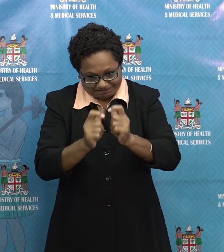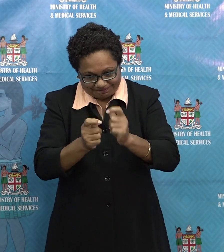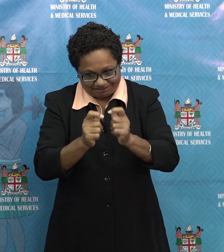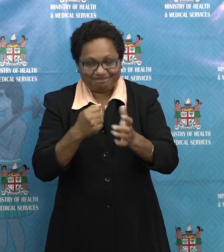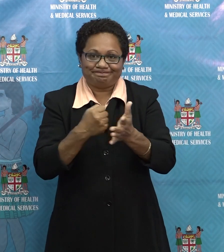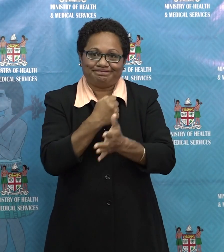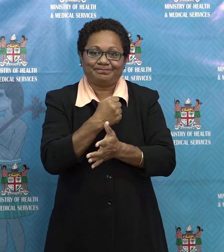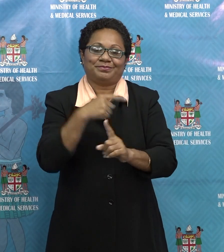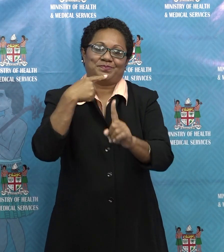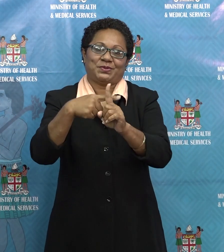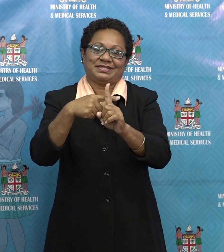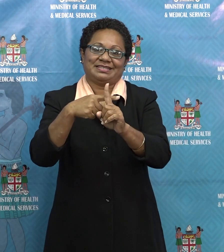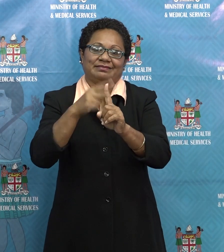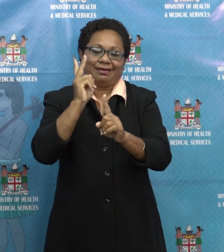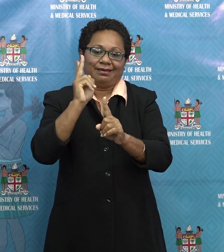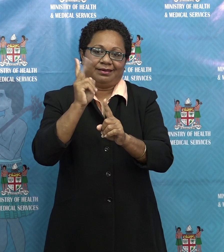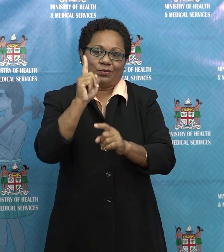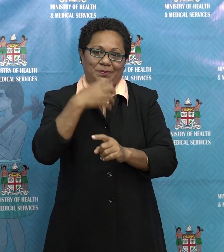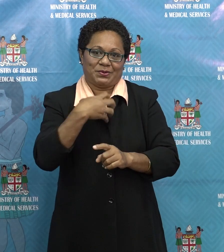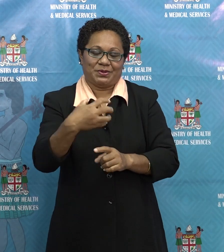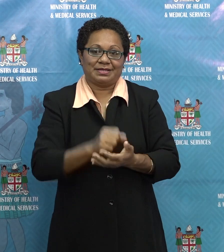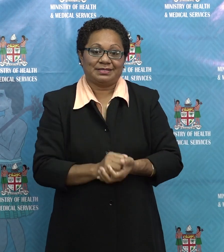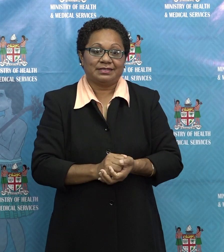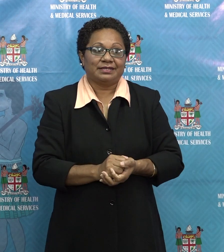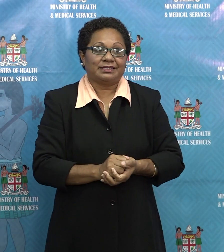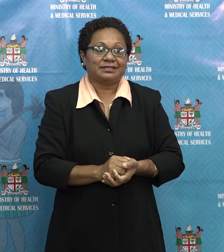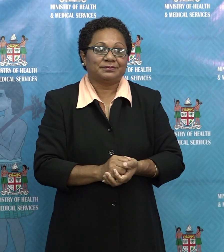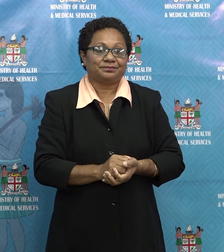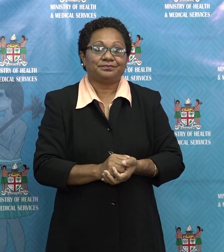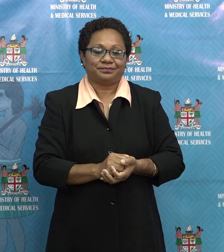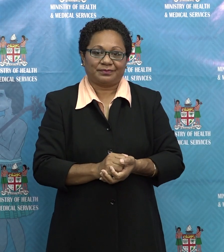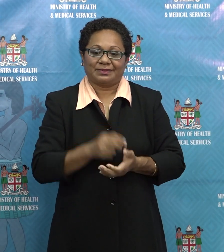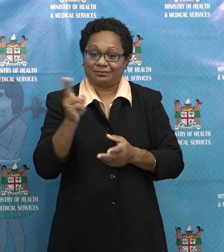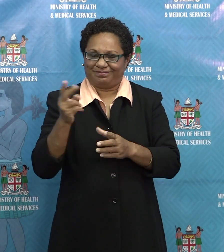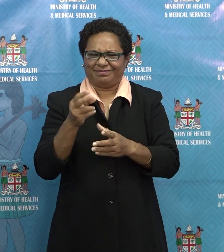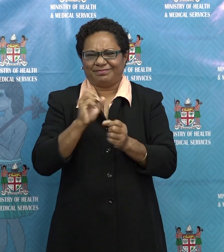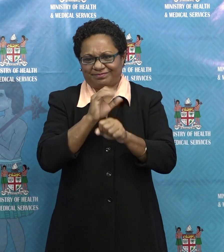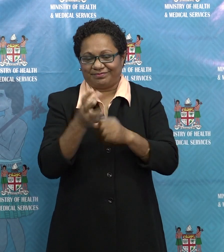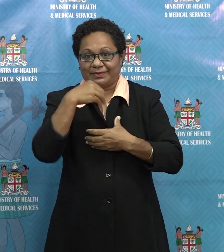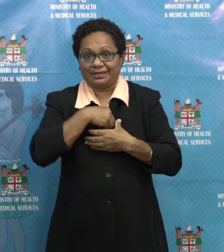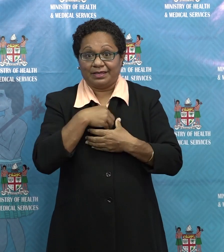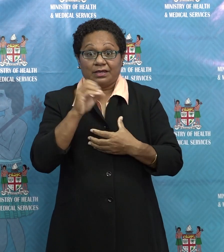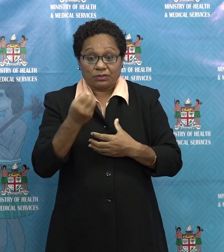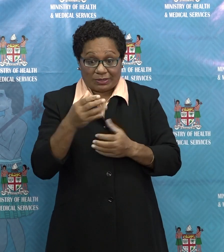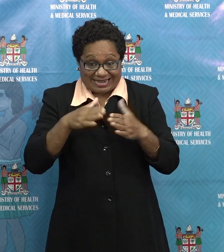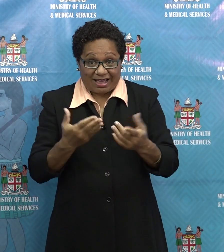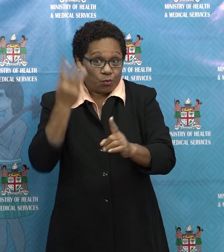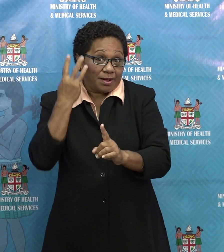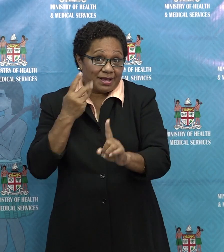positive. At this very early stage in the investigation, we know a link has been established between this case and